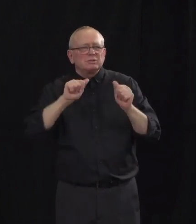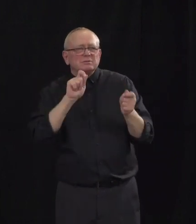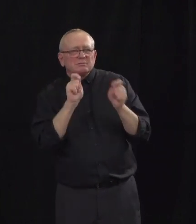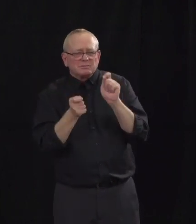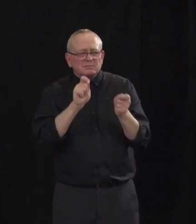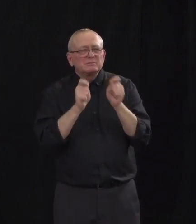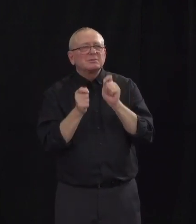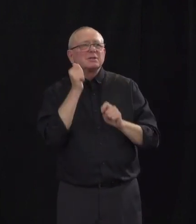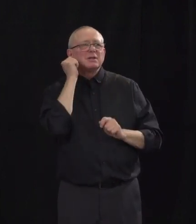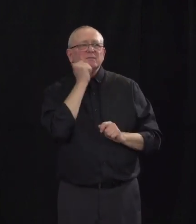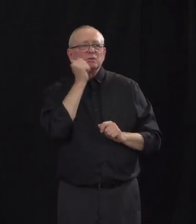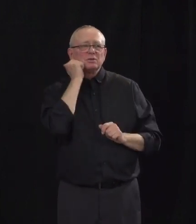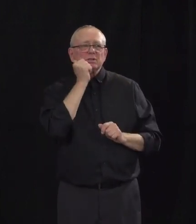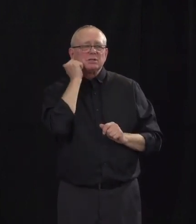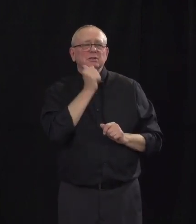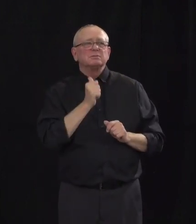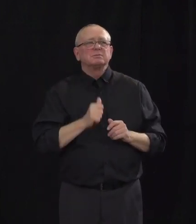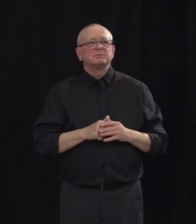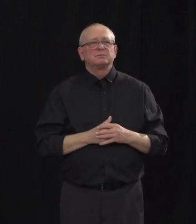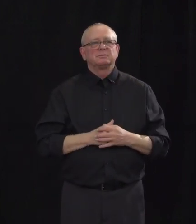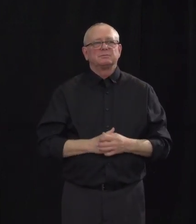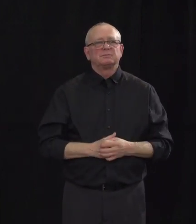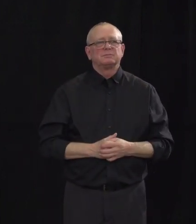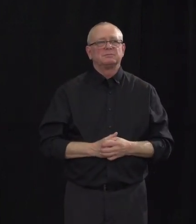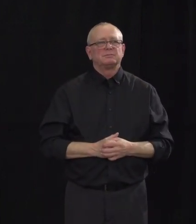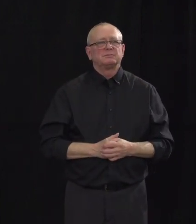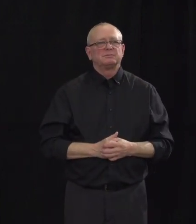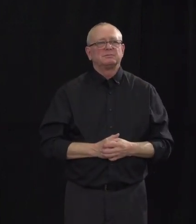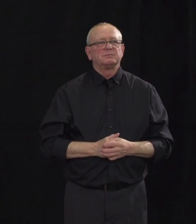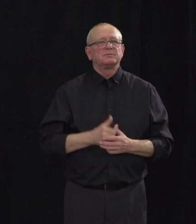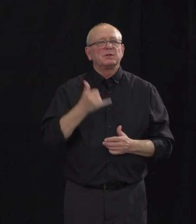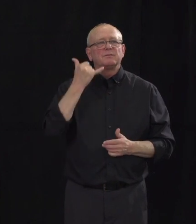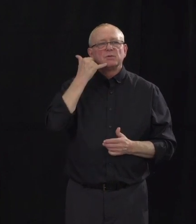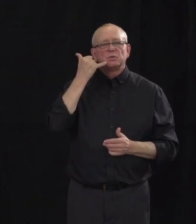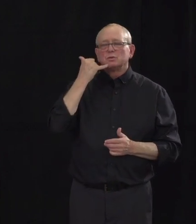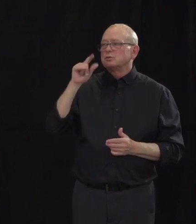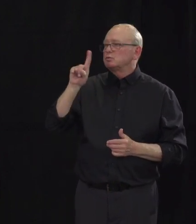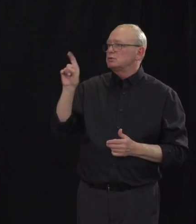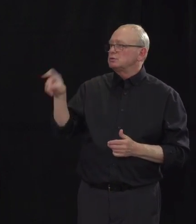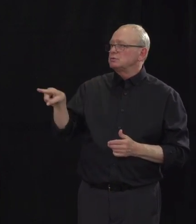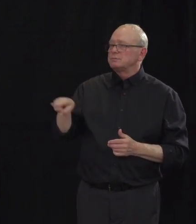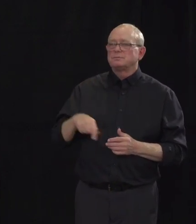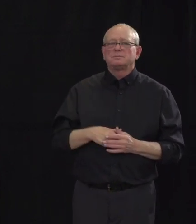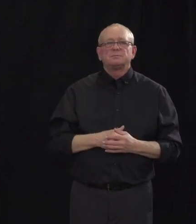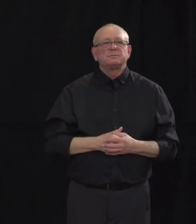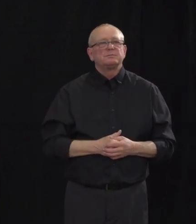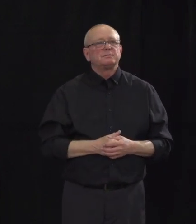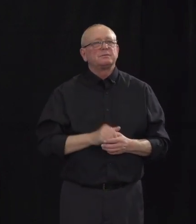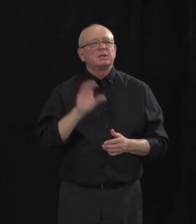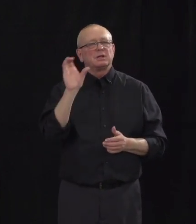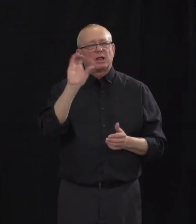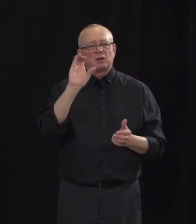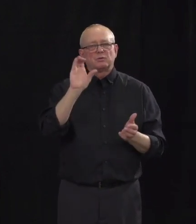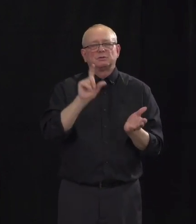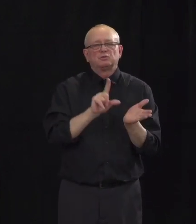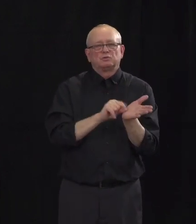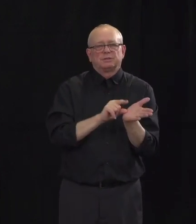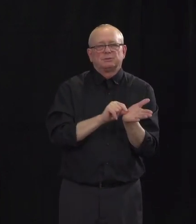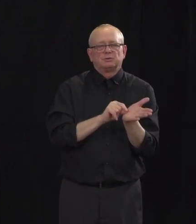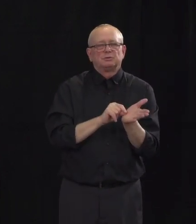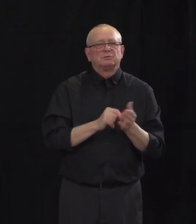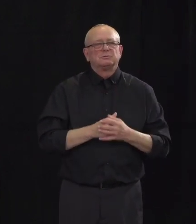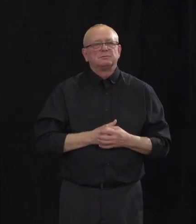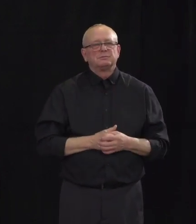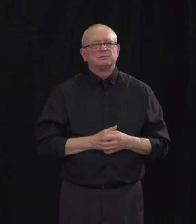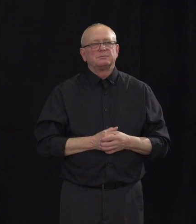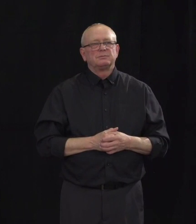Operator, can you put through the next caller, please? Yes, next question is Chris Varco with the Calgary Herald. Go ahead, Chris. Hi, the